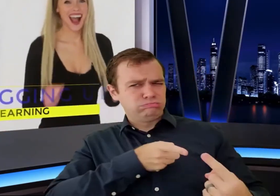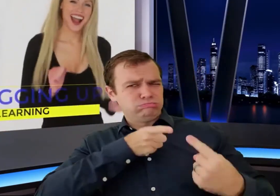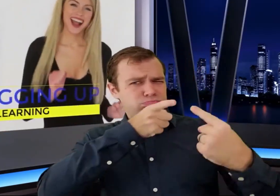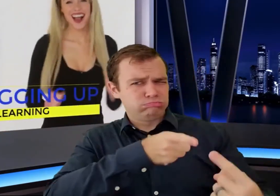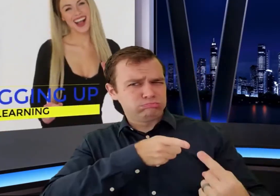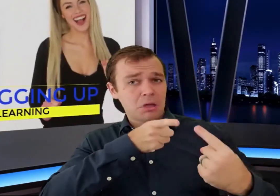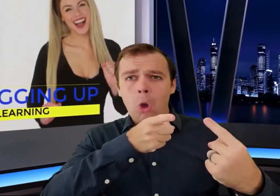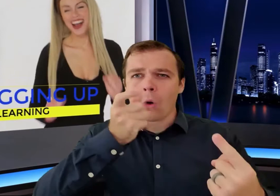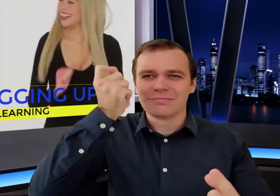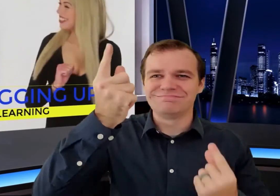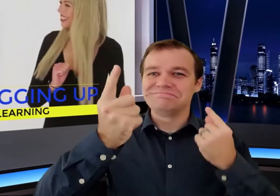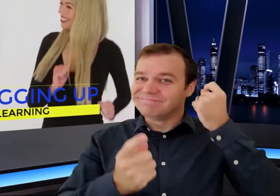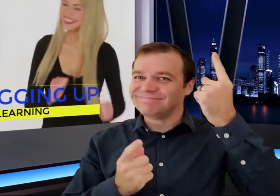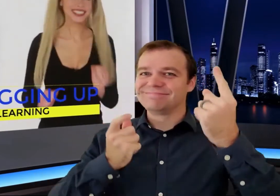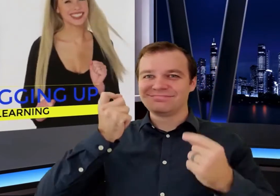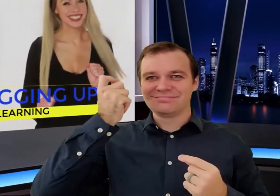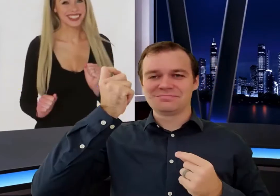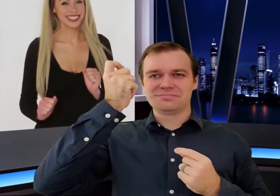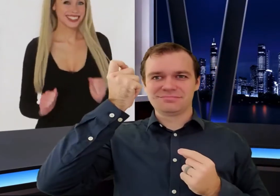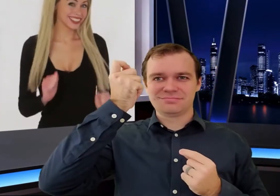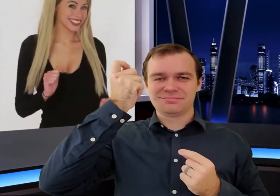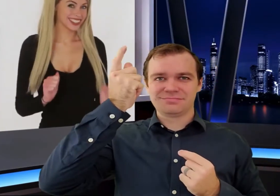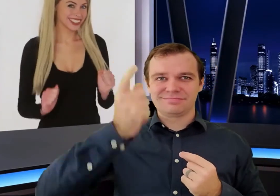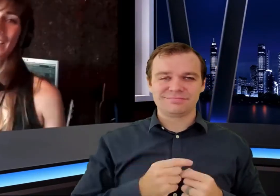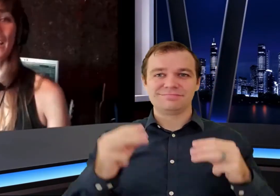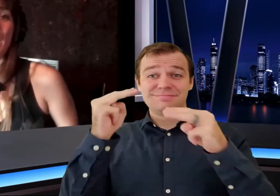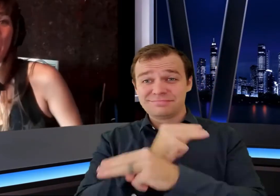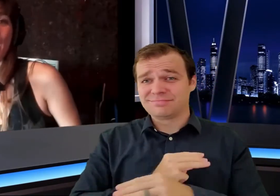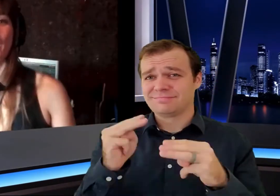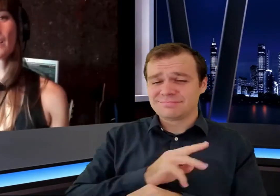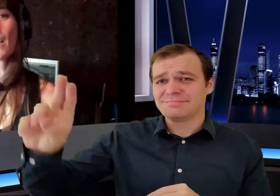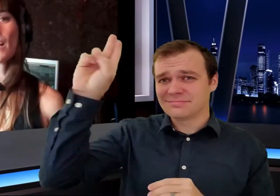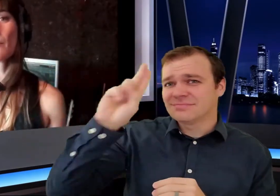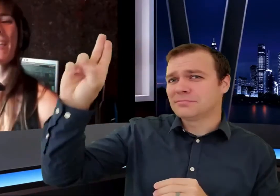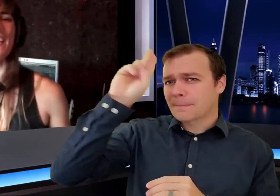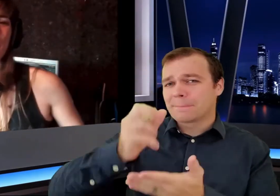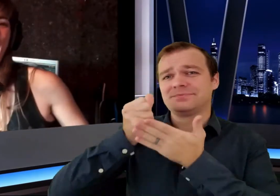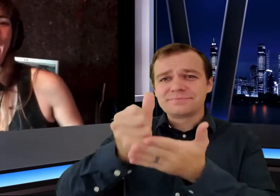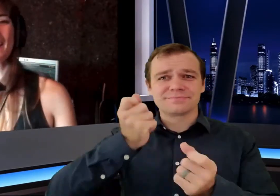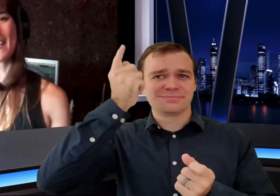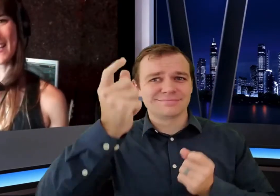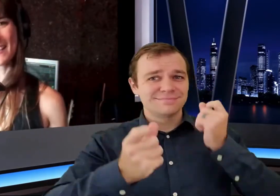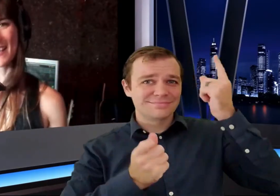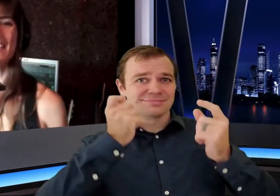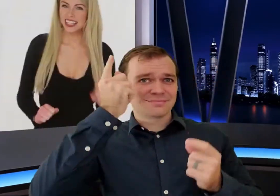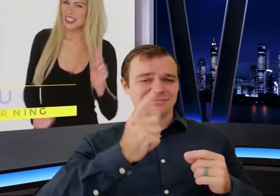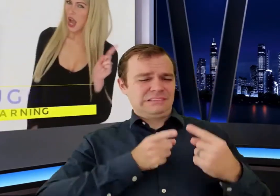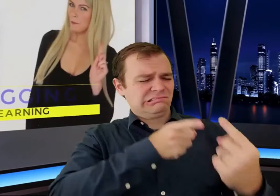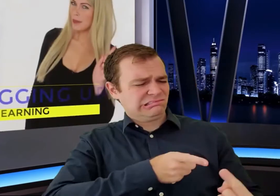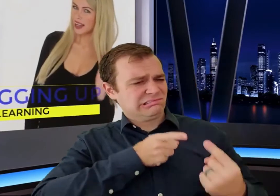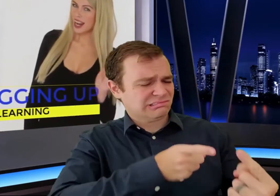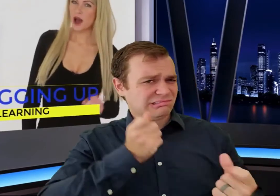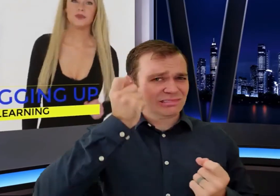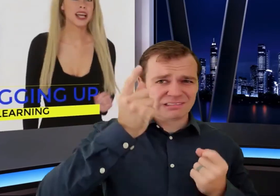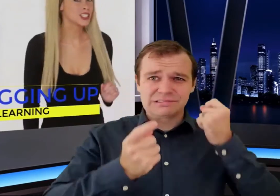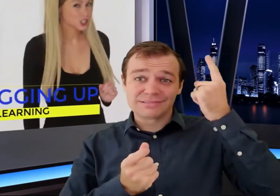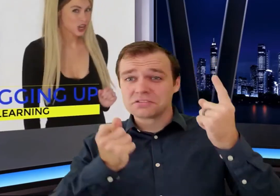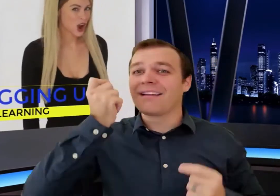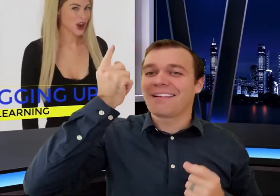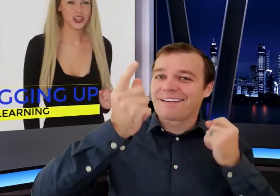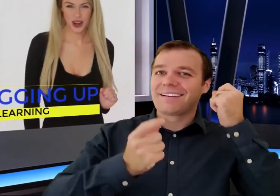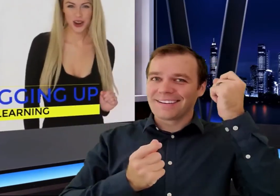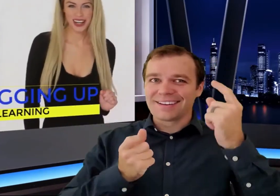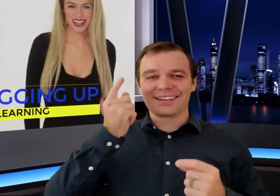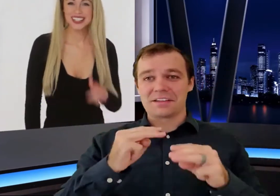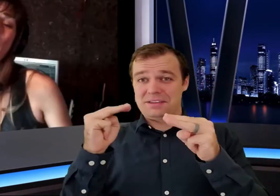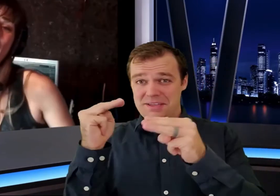mugging up and start learning. Math Uncle makes math easy. Stop mugging up and